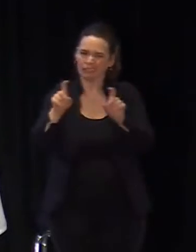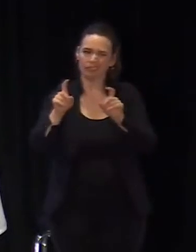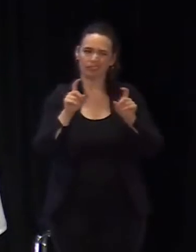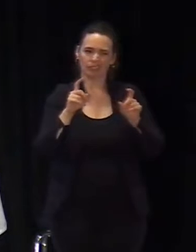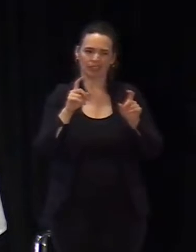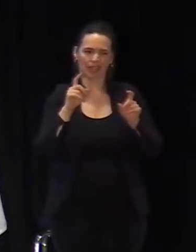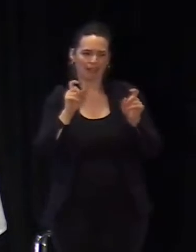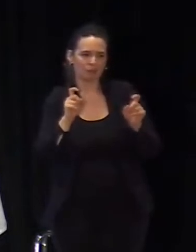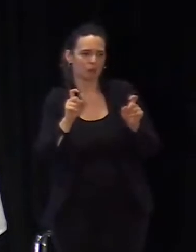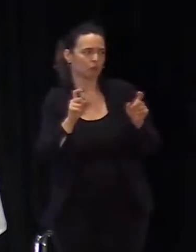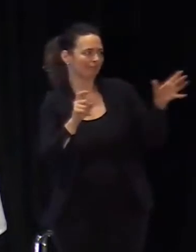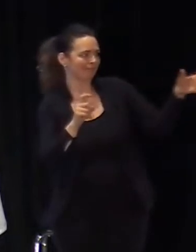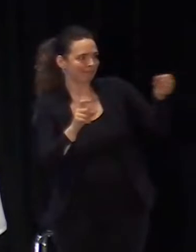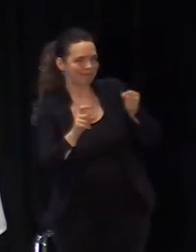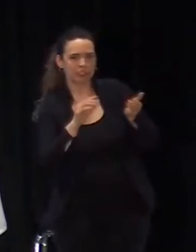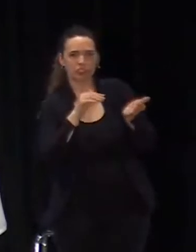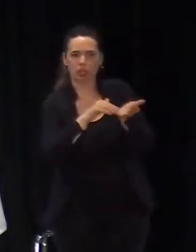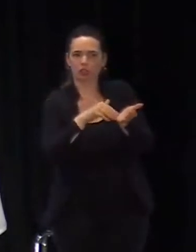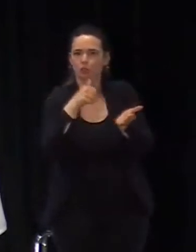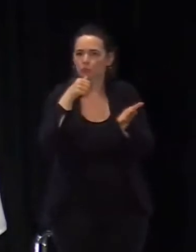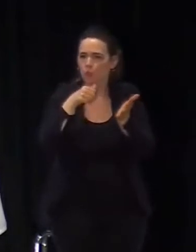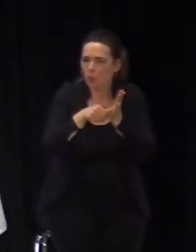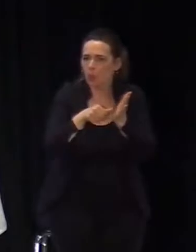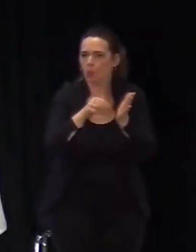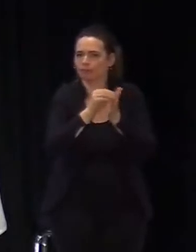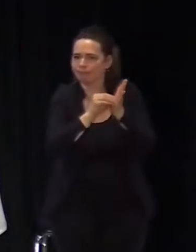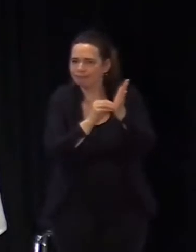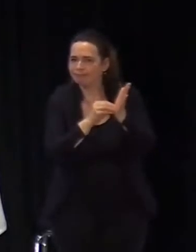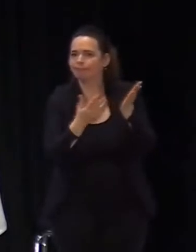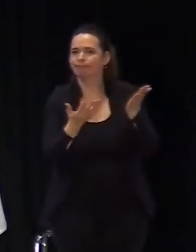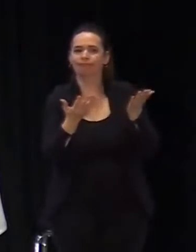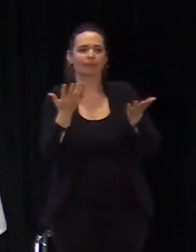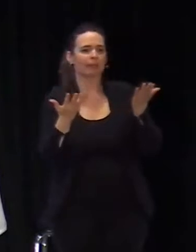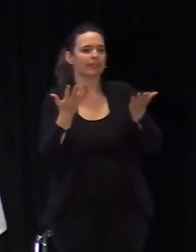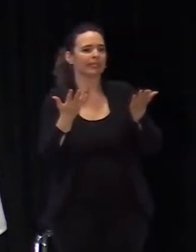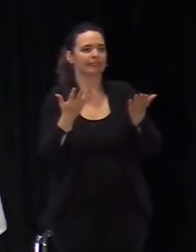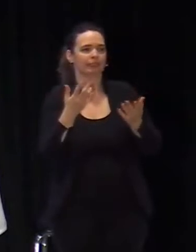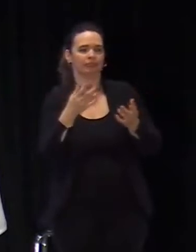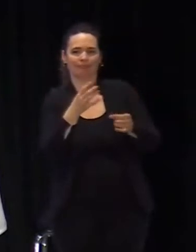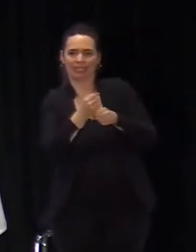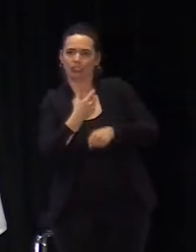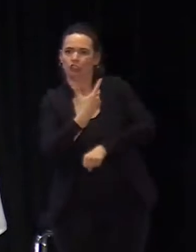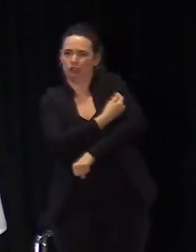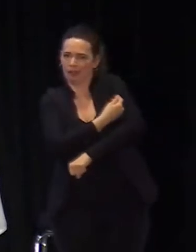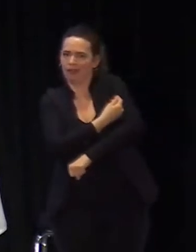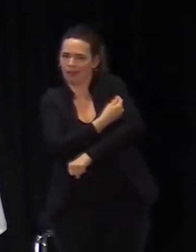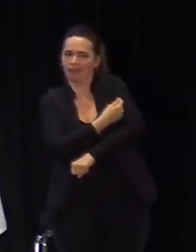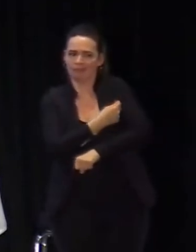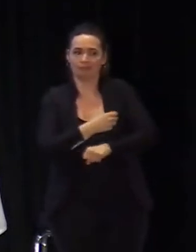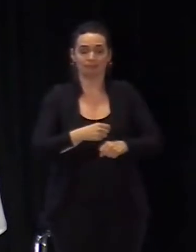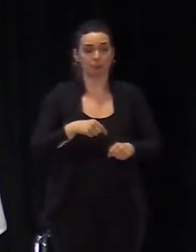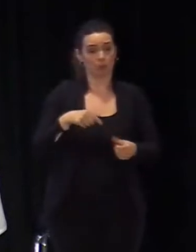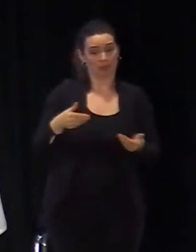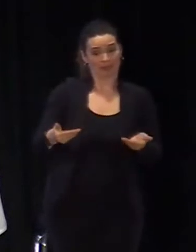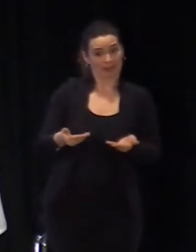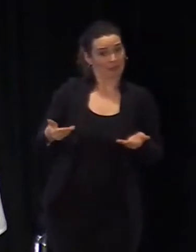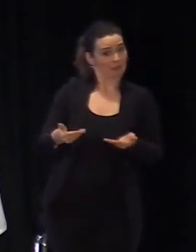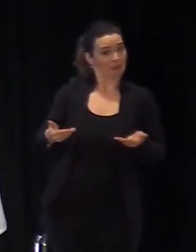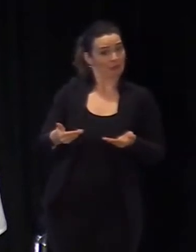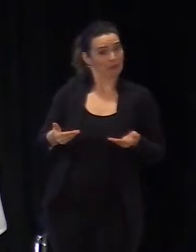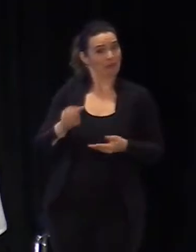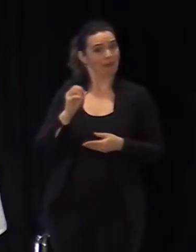note in time. So you're going to be attesting to this. So obviously, we're good people here in Onondaga County. We're not going to attest to something that isn't